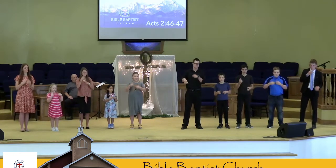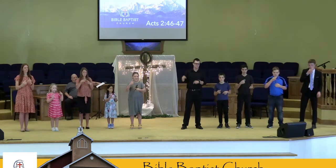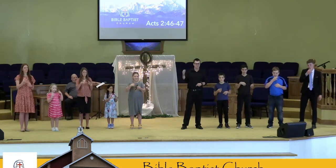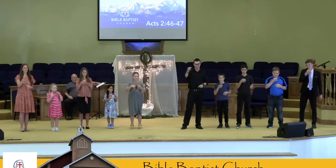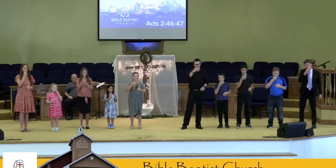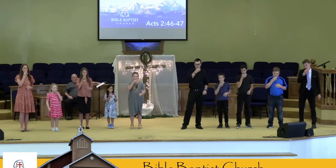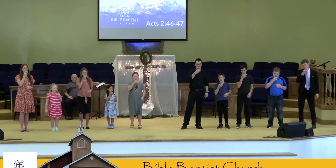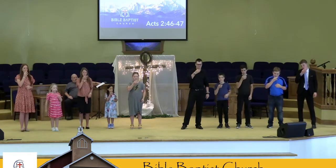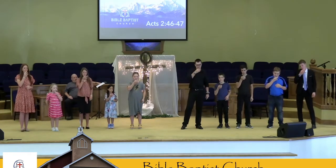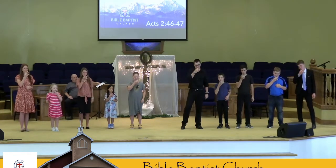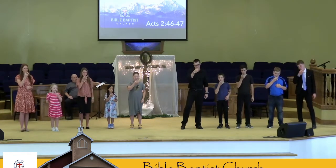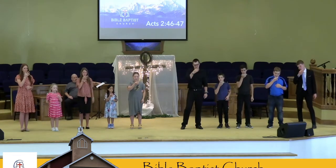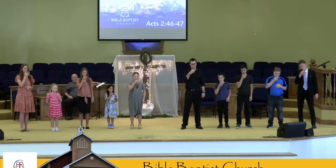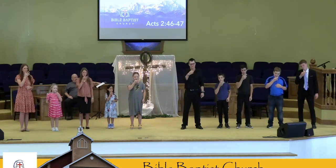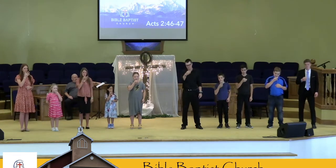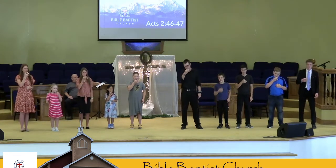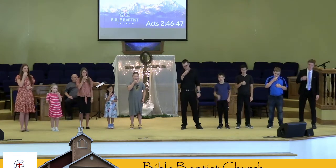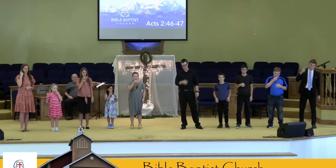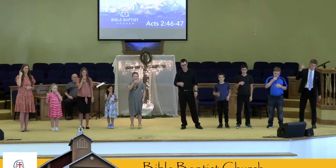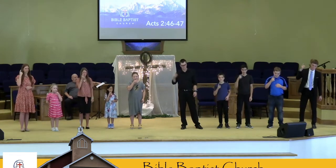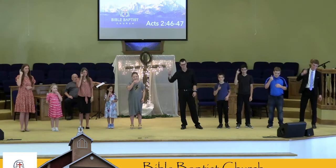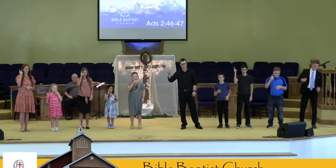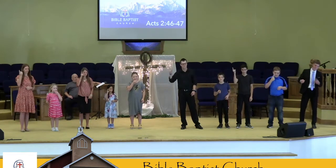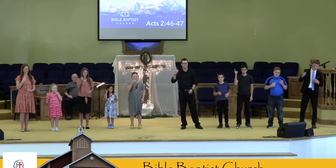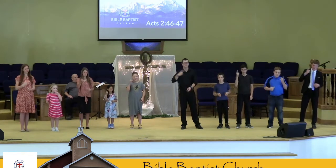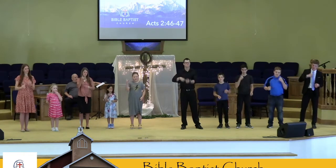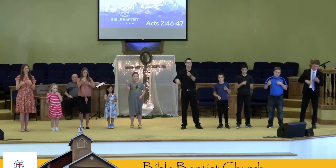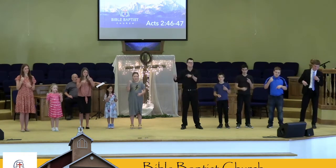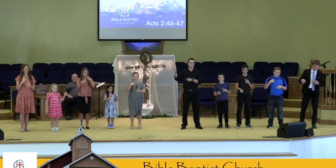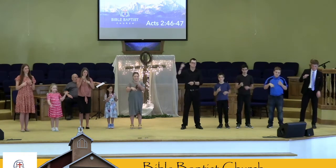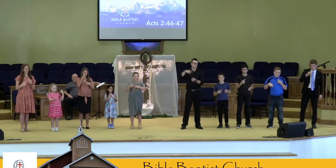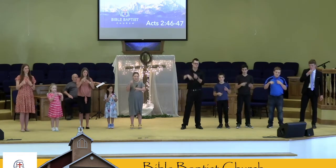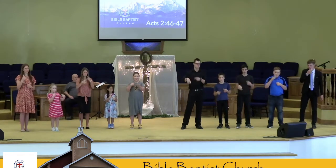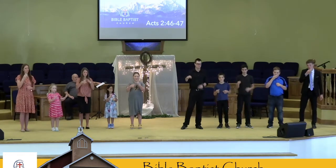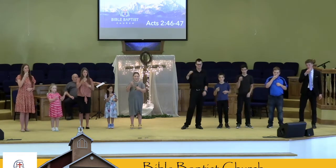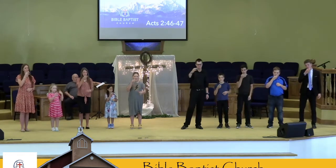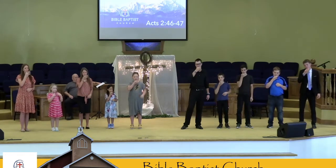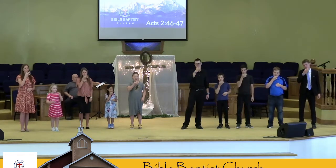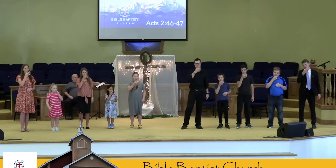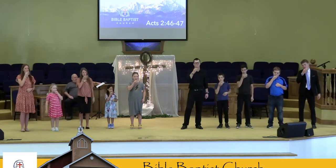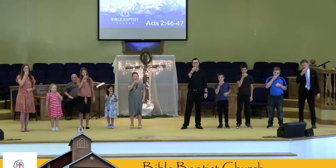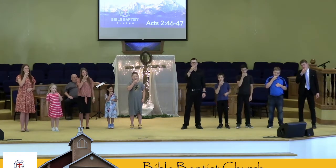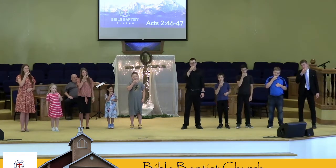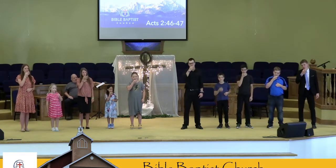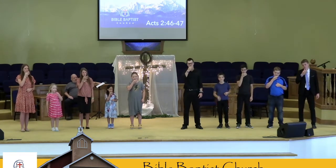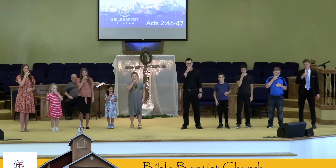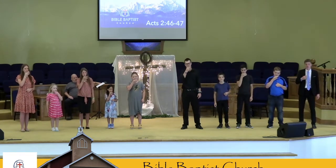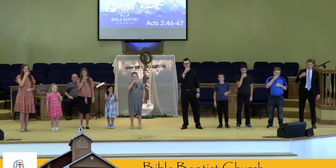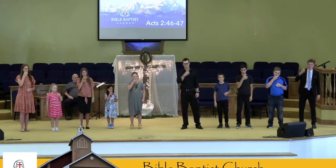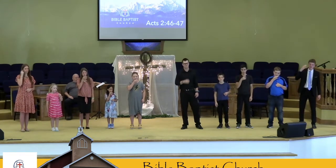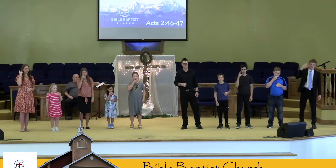He's coming soon. He's coming